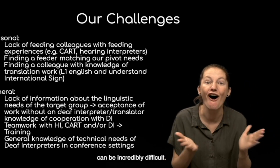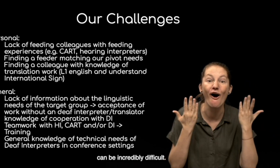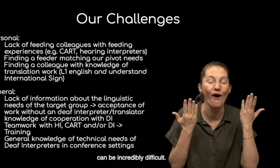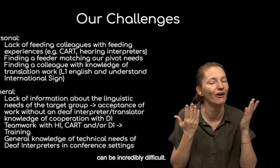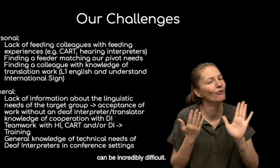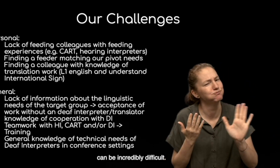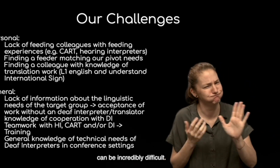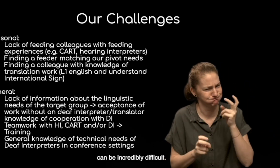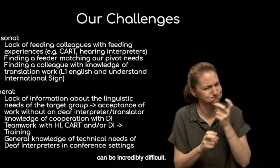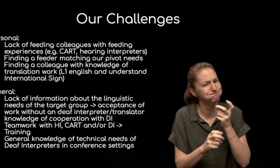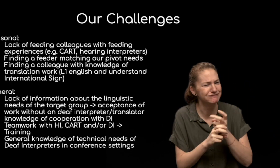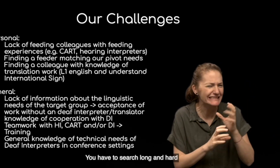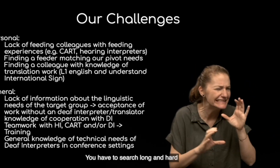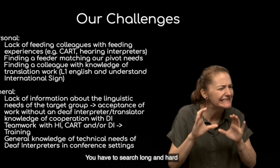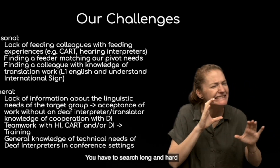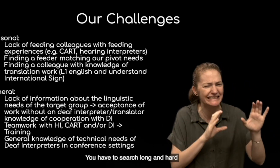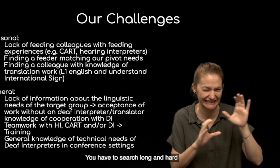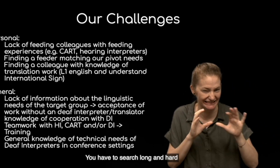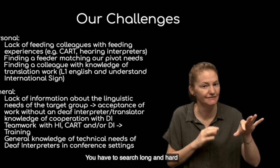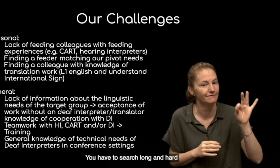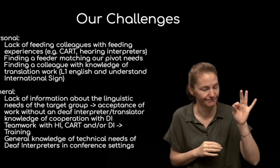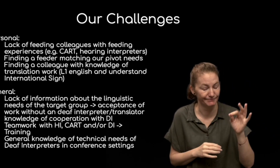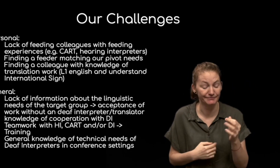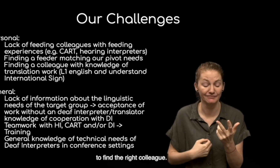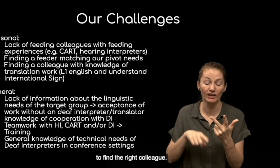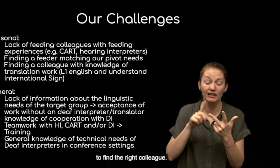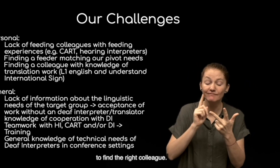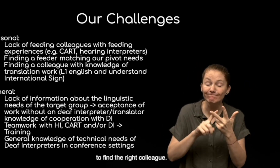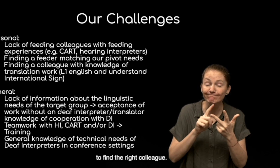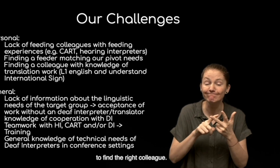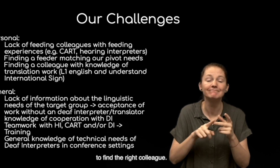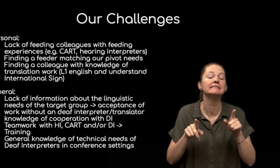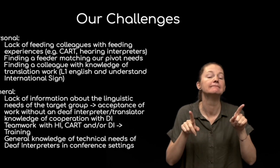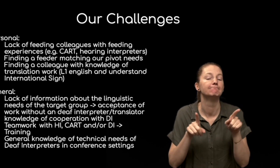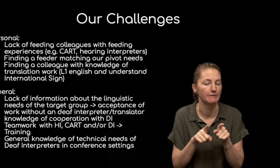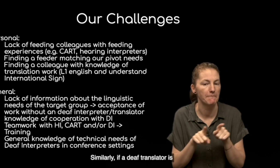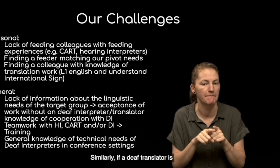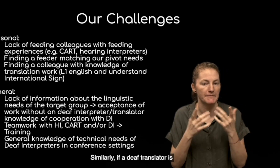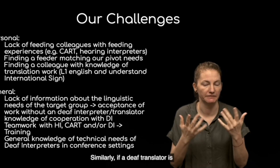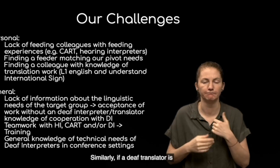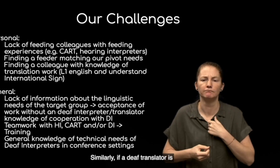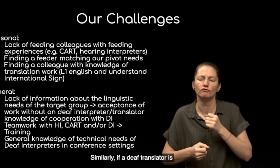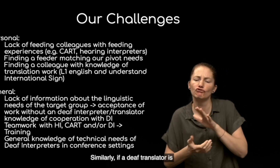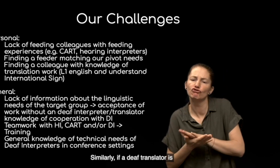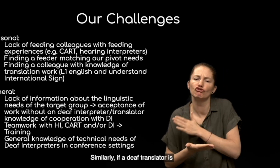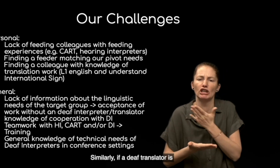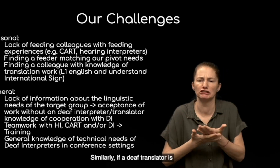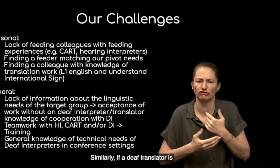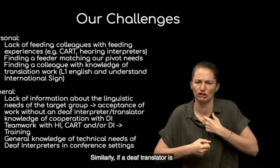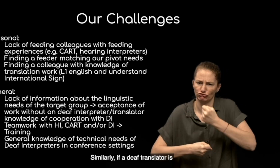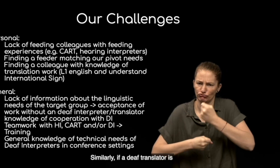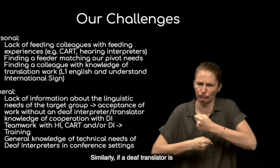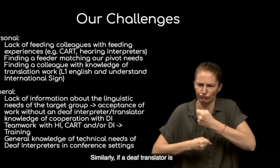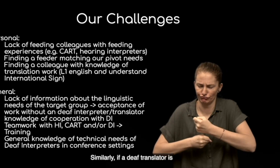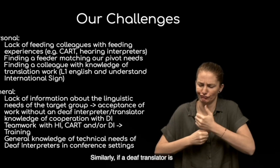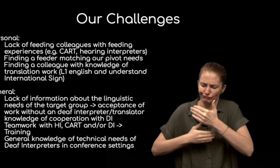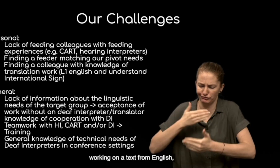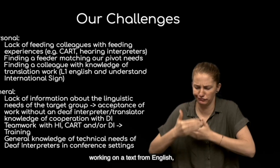You have to search long and hard to find the right colleague. Similarly, if a deaf translator is working on a text from English, let's say,